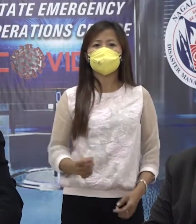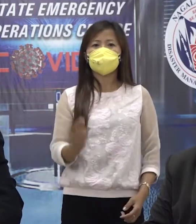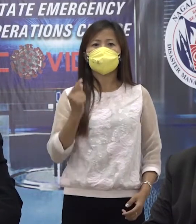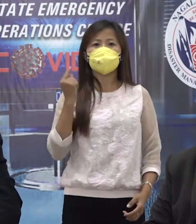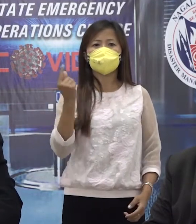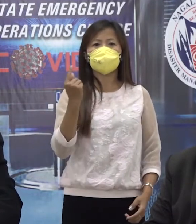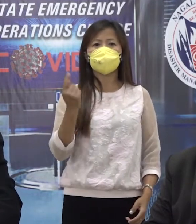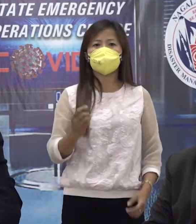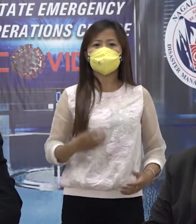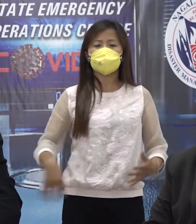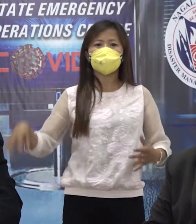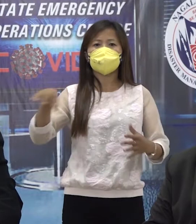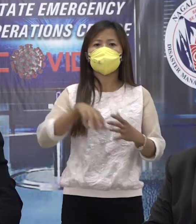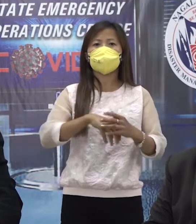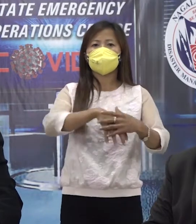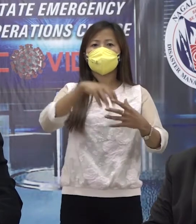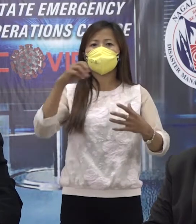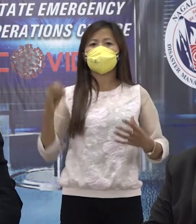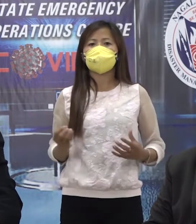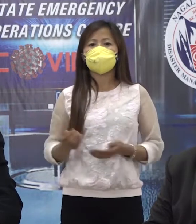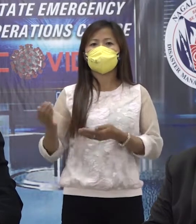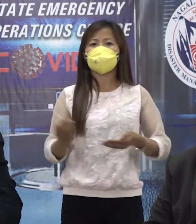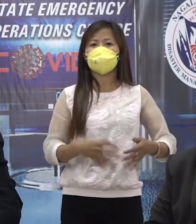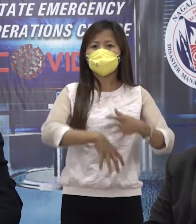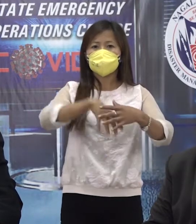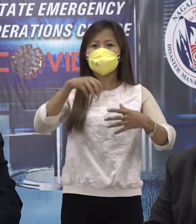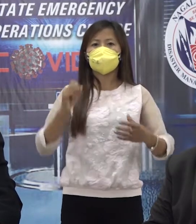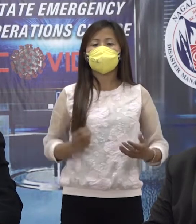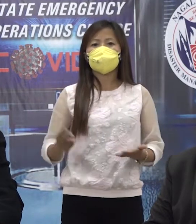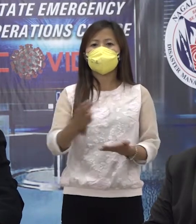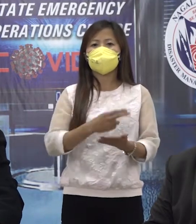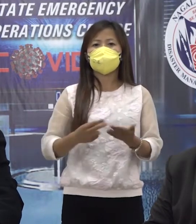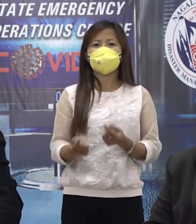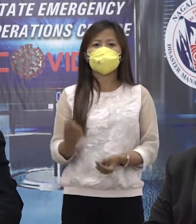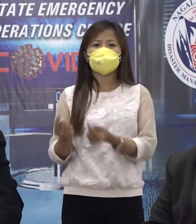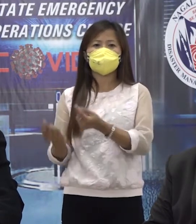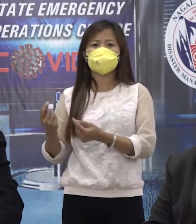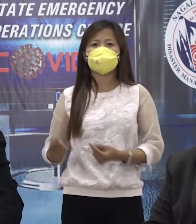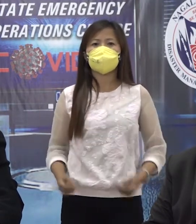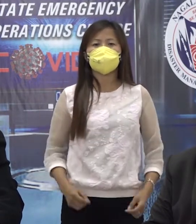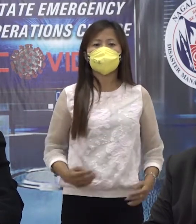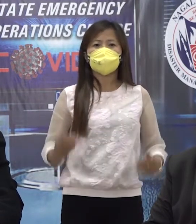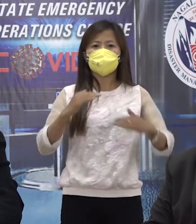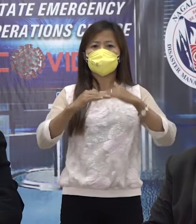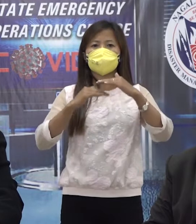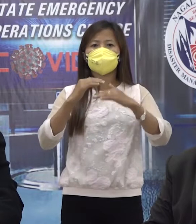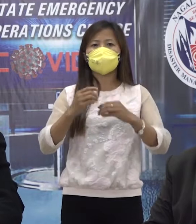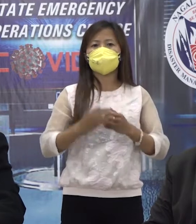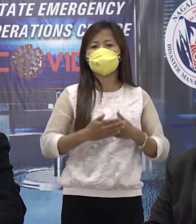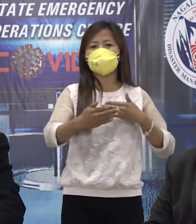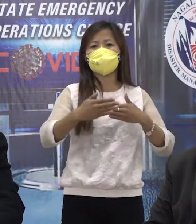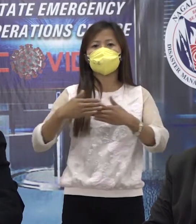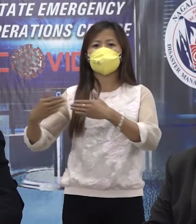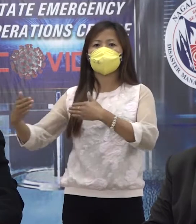urged to come out and carry out all the farming activities while maintaining social